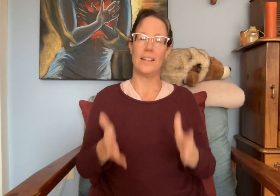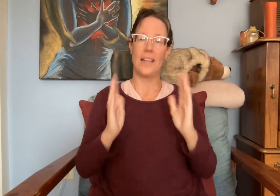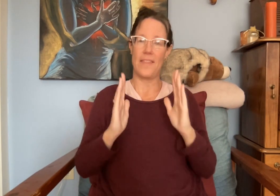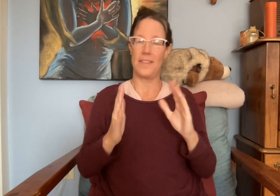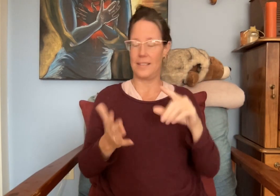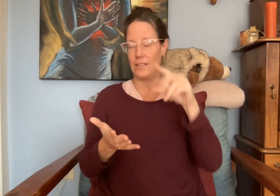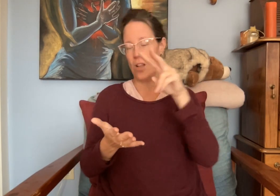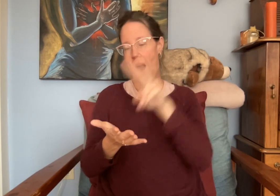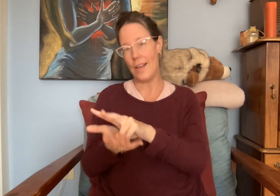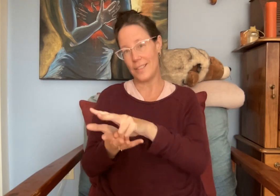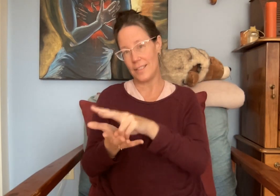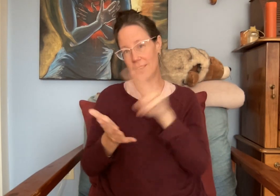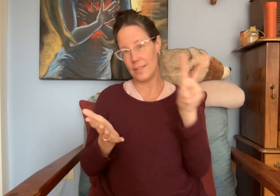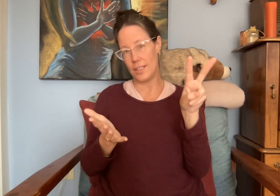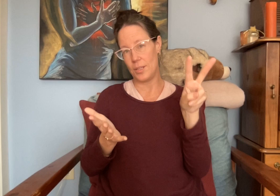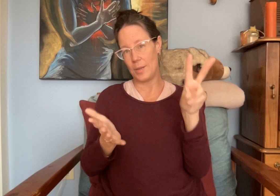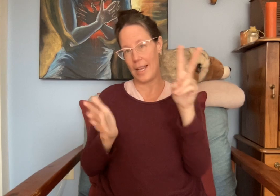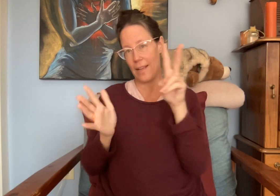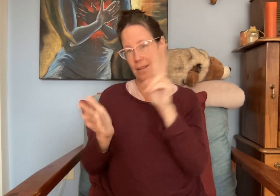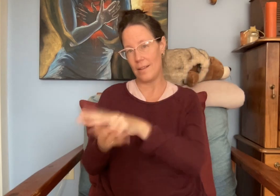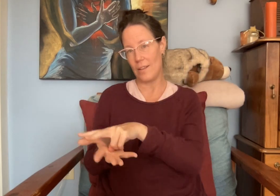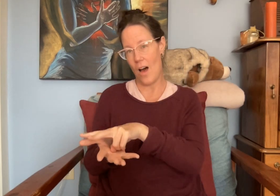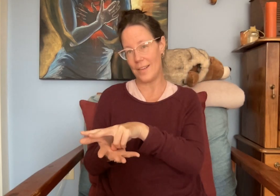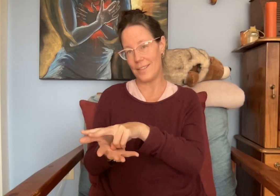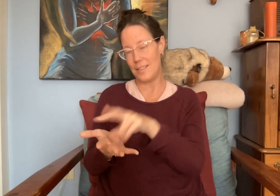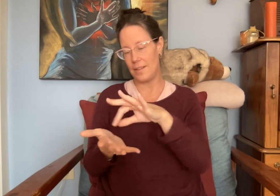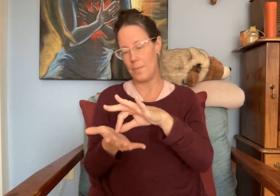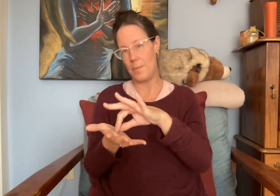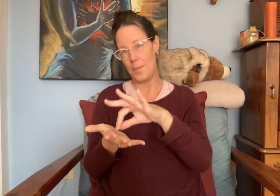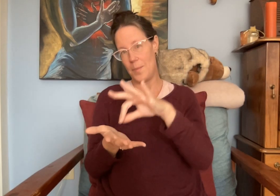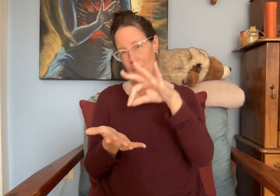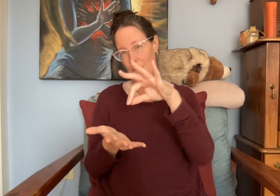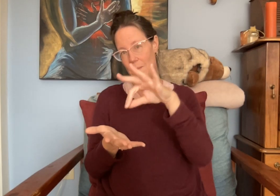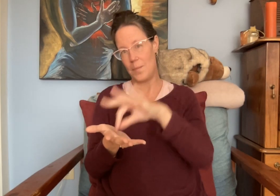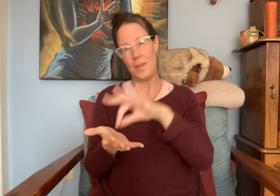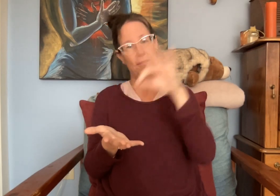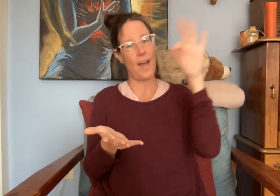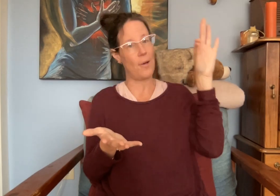Let this lost, it's a 2-hand, lost, be found.